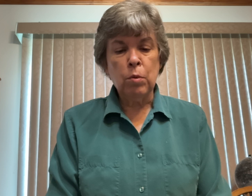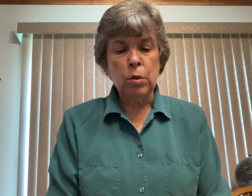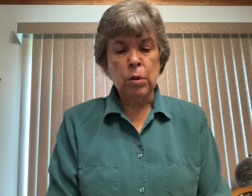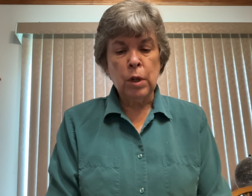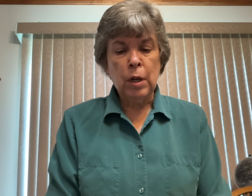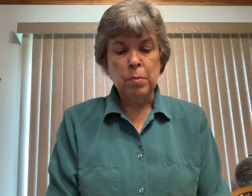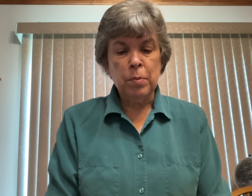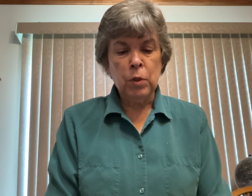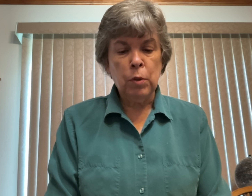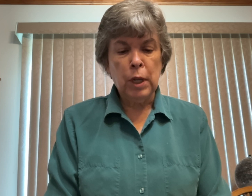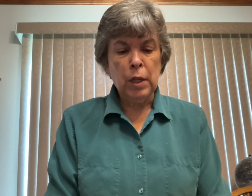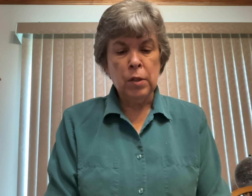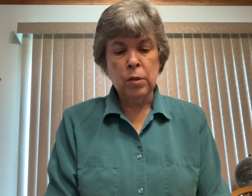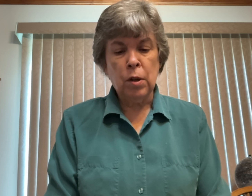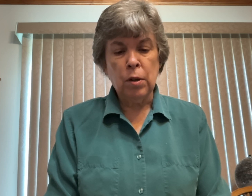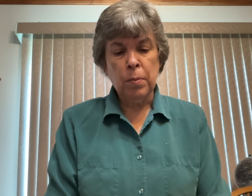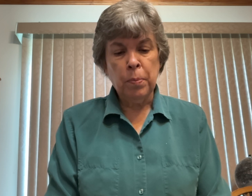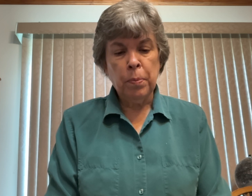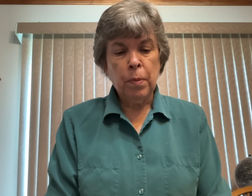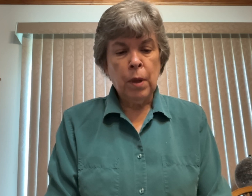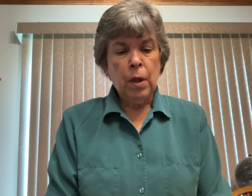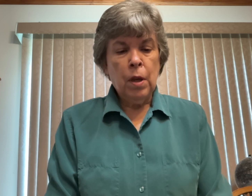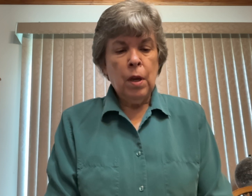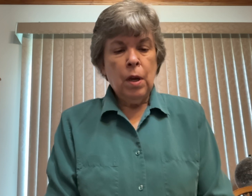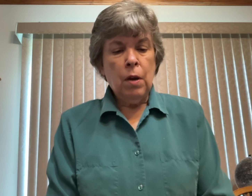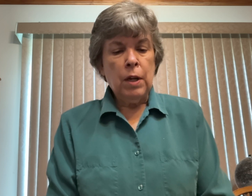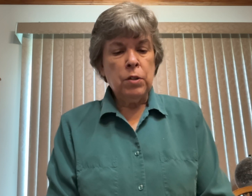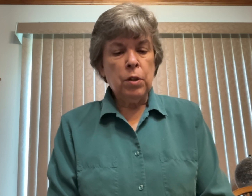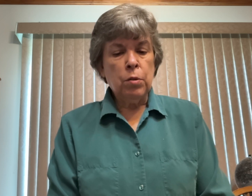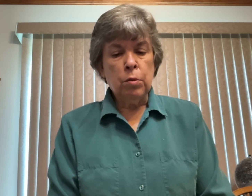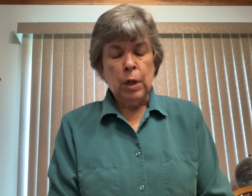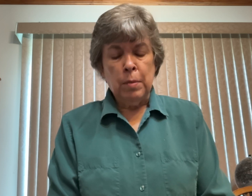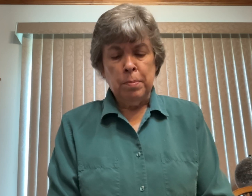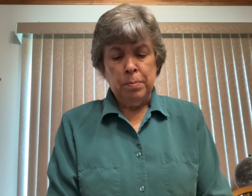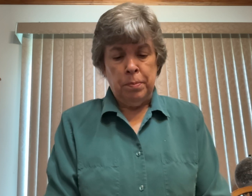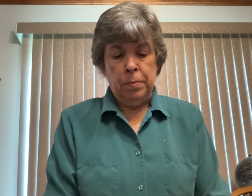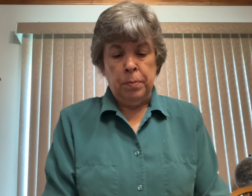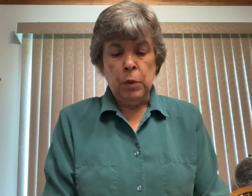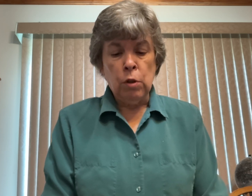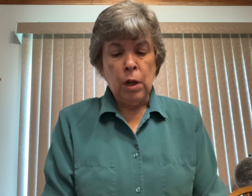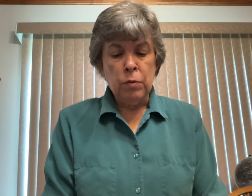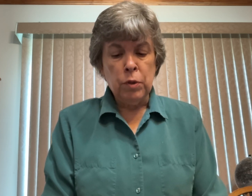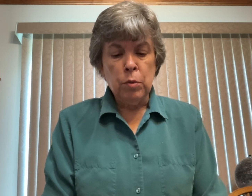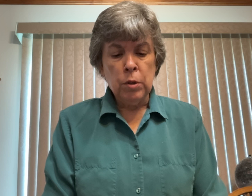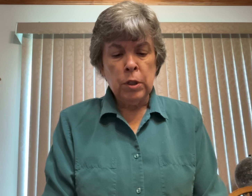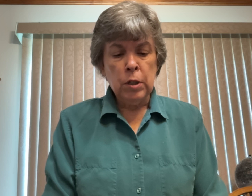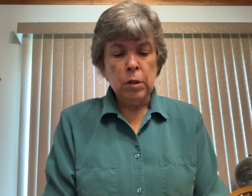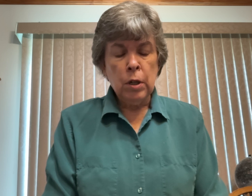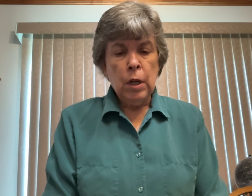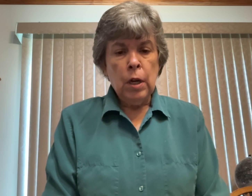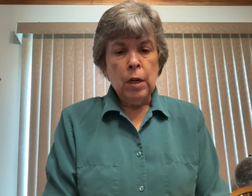we're doing in this song. All right, so there are a lot of new words here.